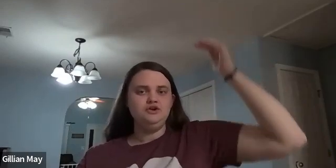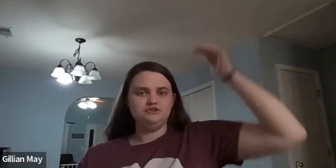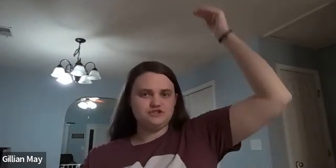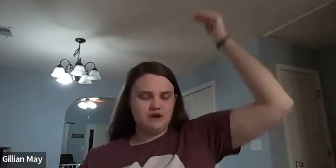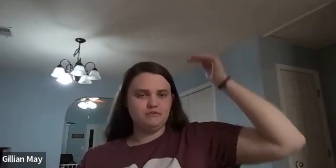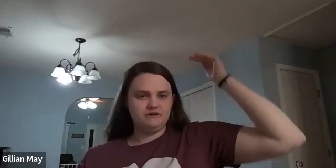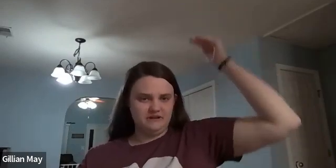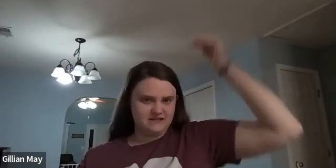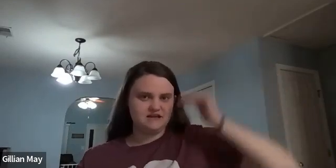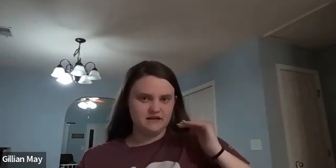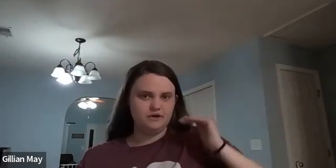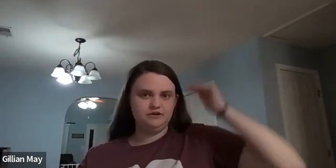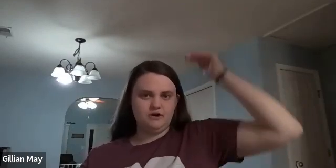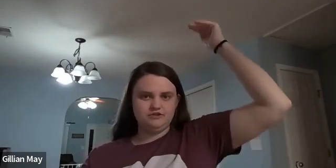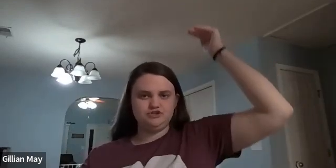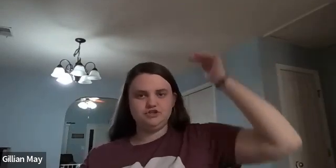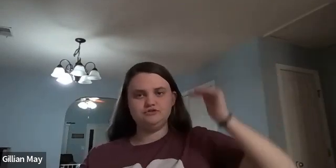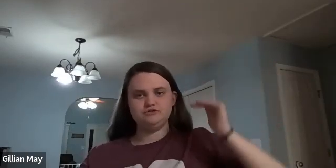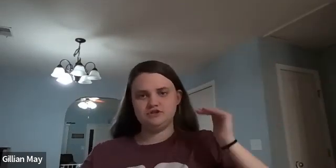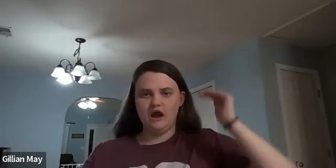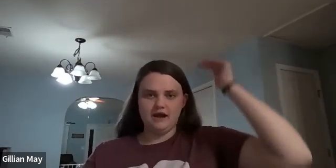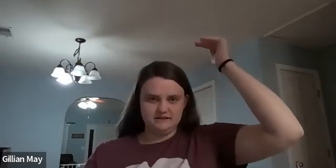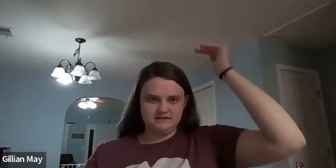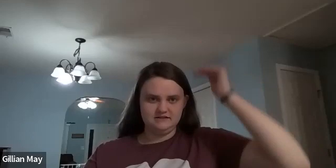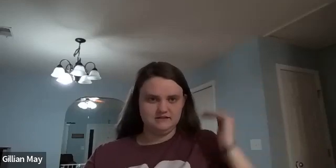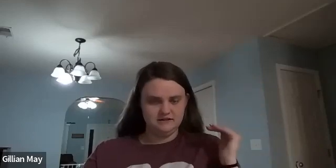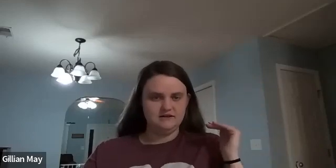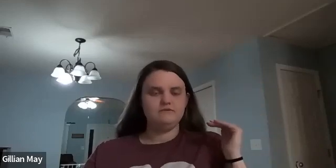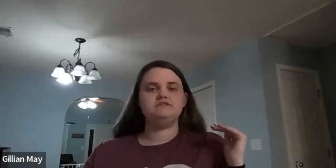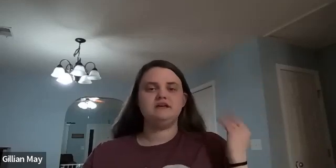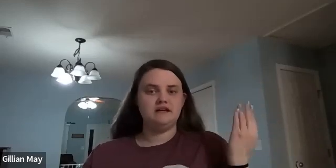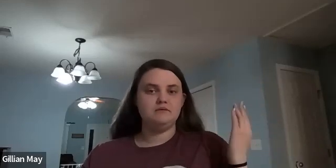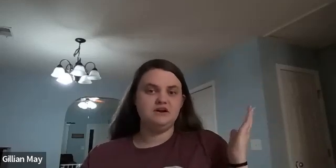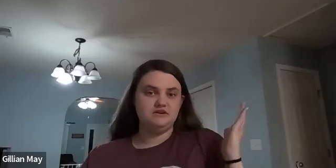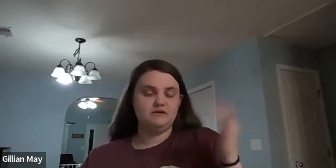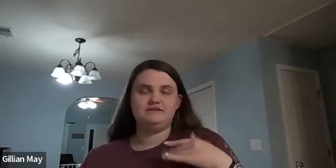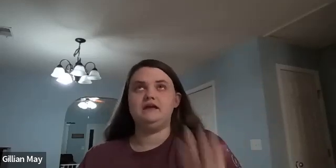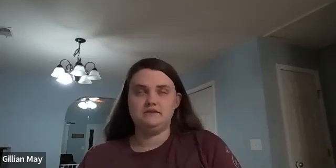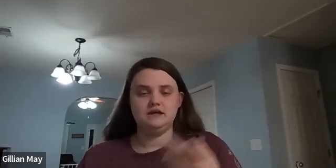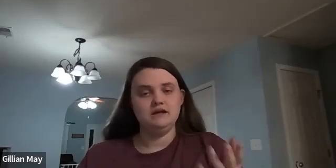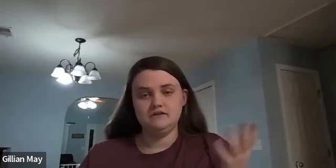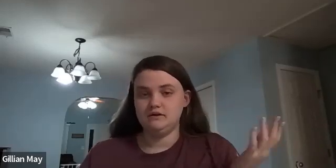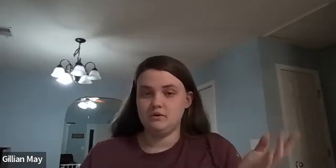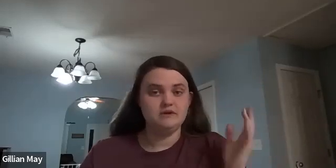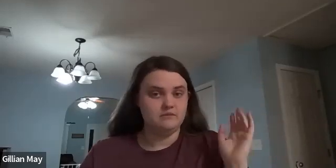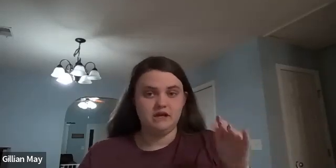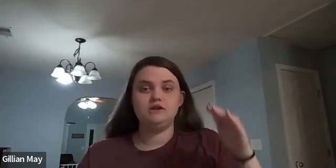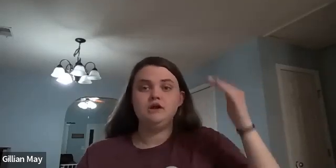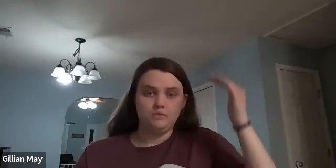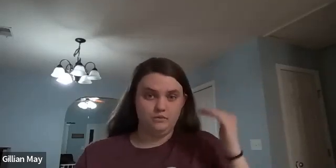You'll describe, like, that's kind of where you go, is you choose your height with the kid compared to the kid, the woman, the man, where